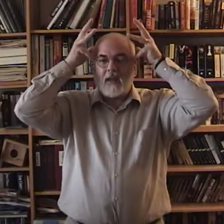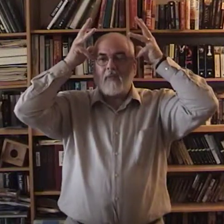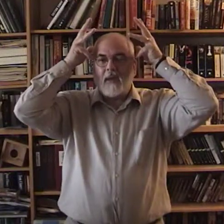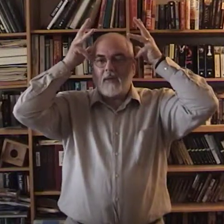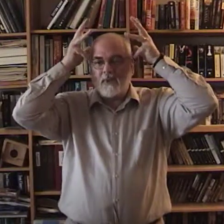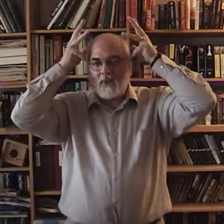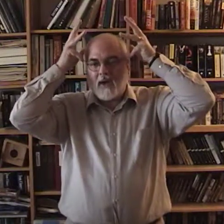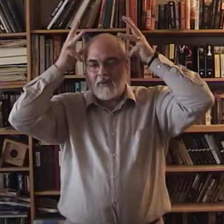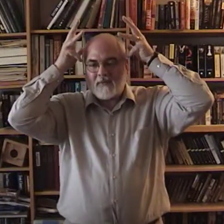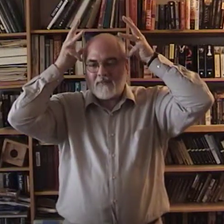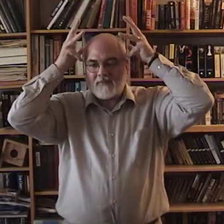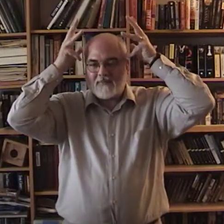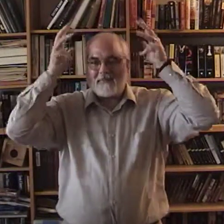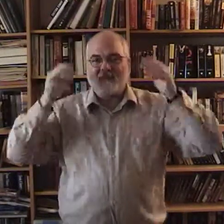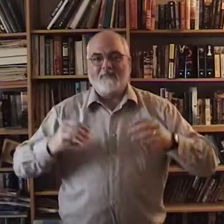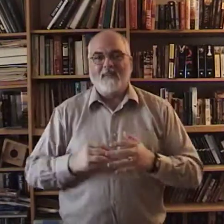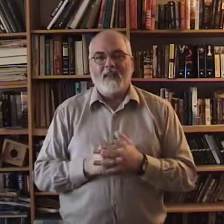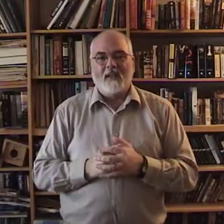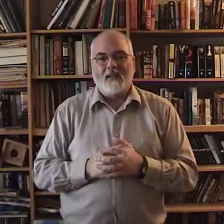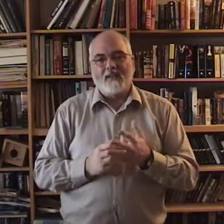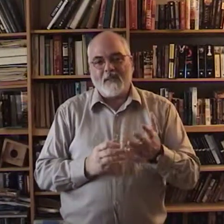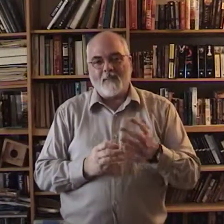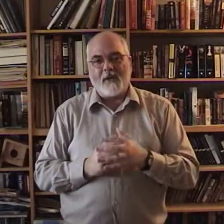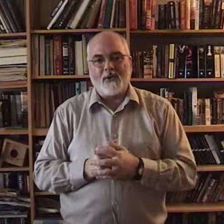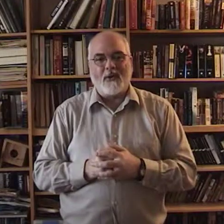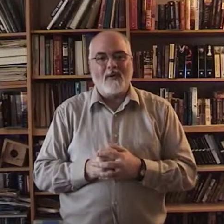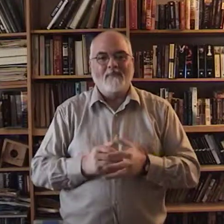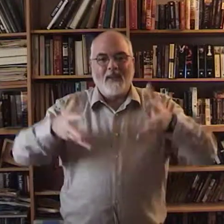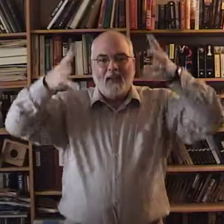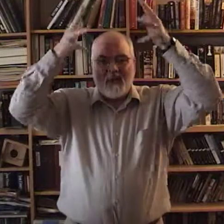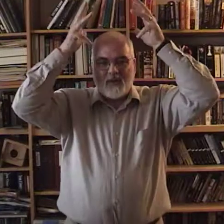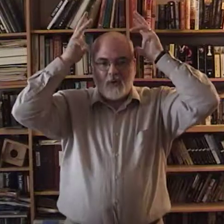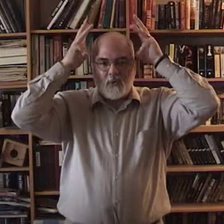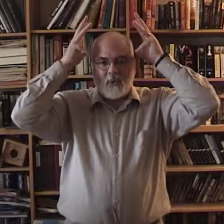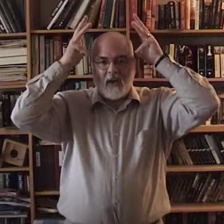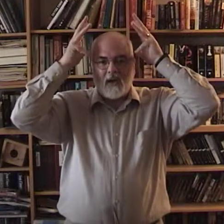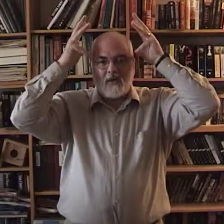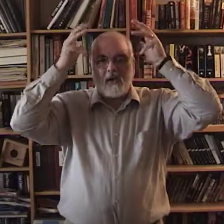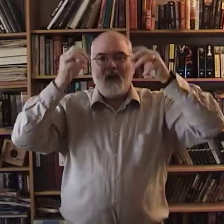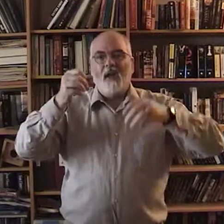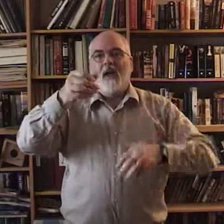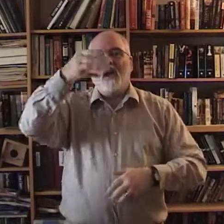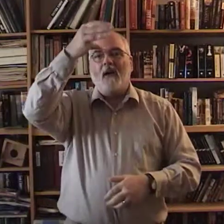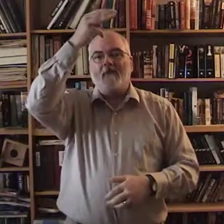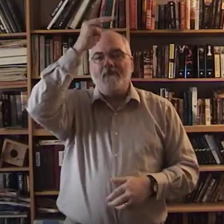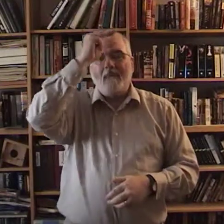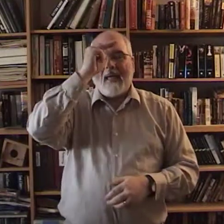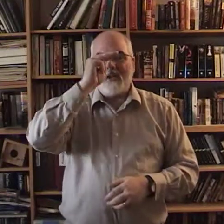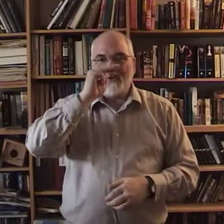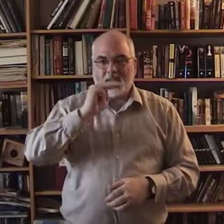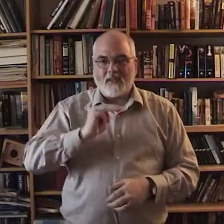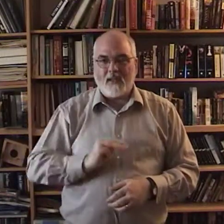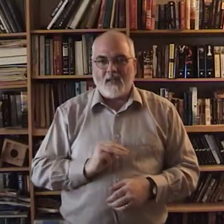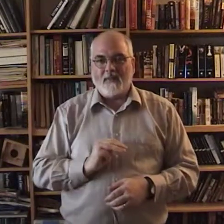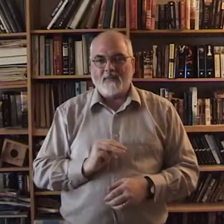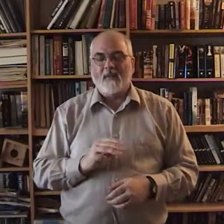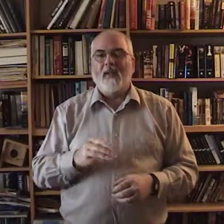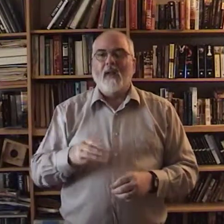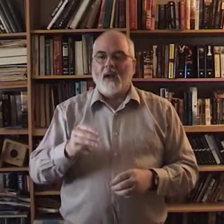that becomes a crown. Do you see the picture there? No crown of majesty. All